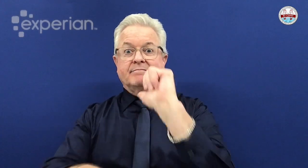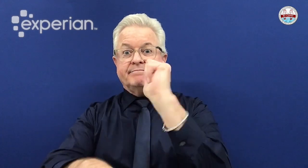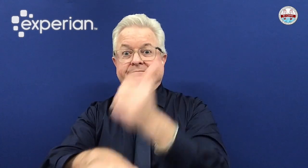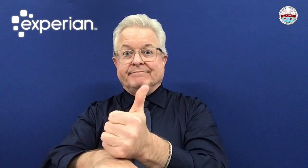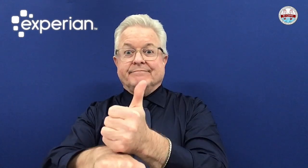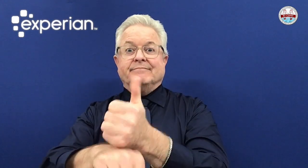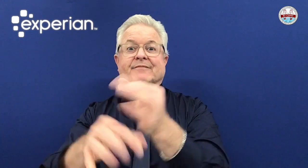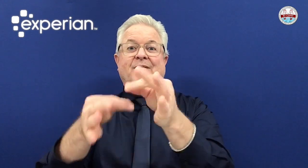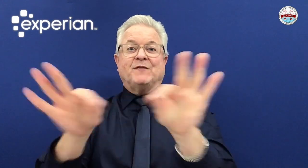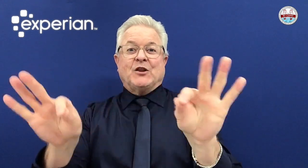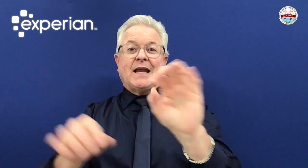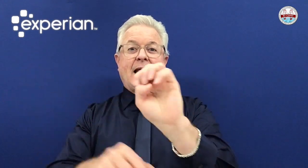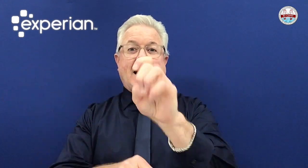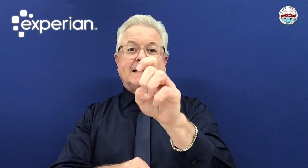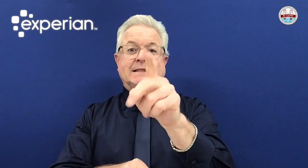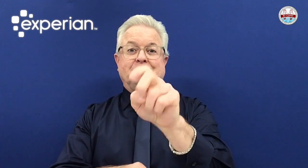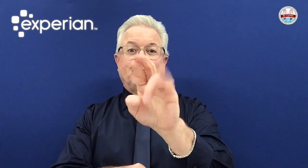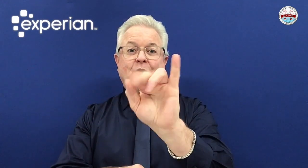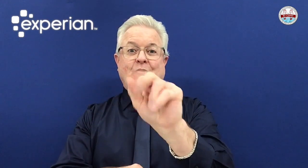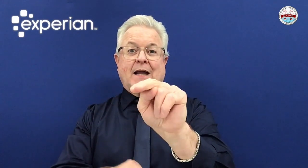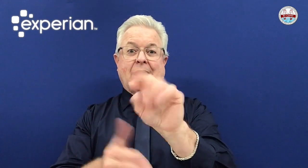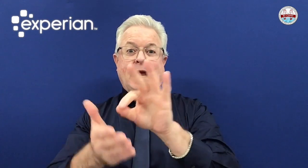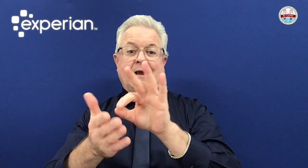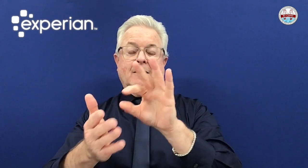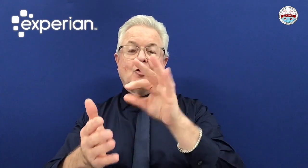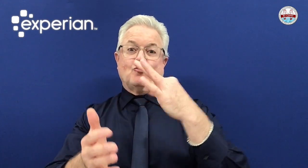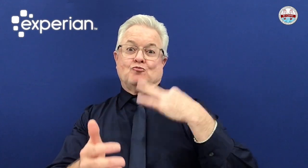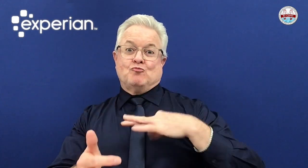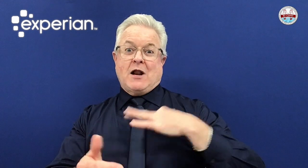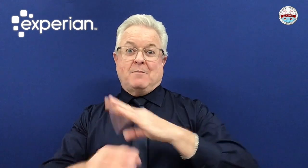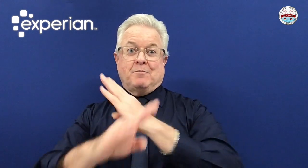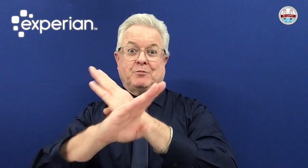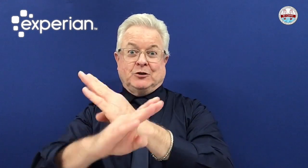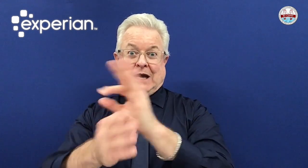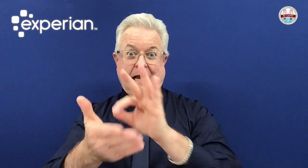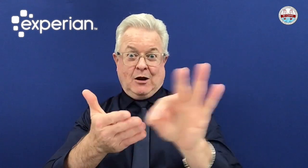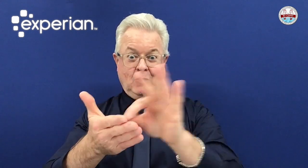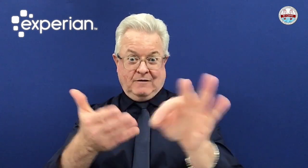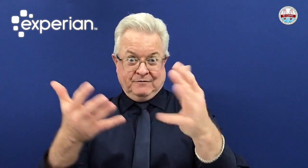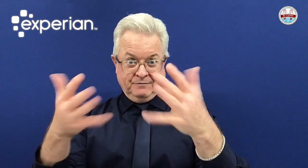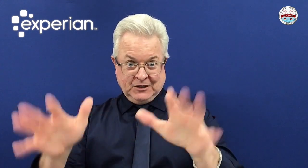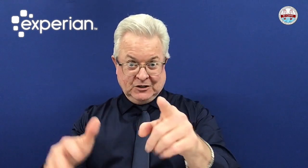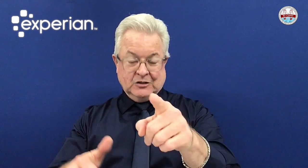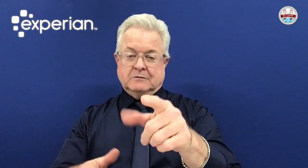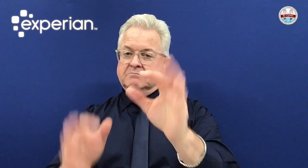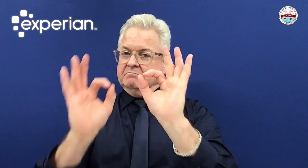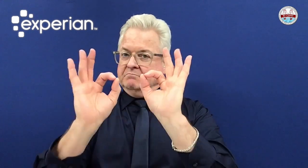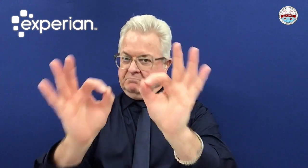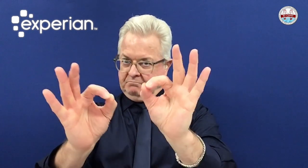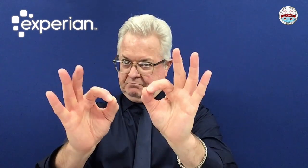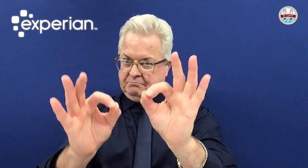actually acted on it and set up a free Experian credit protection account,